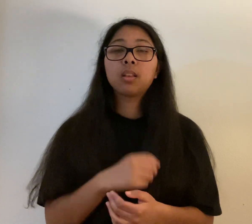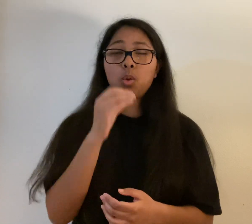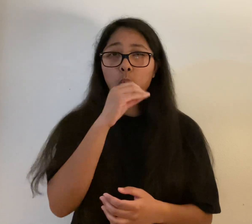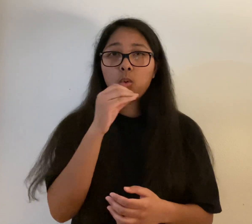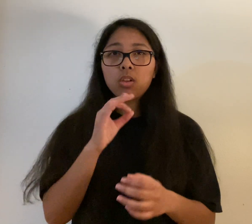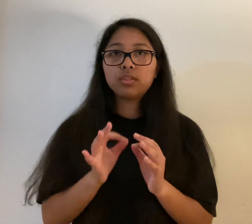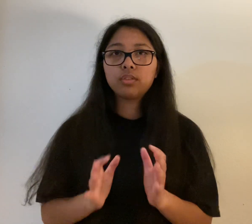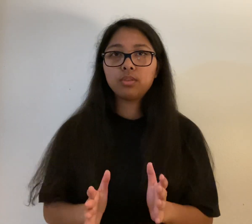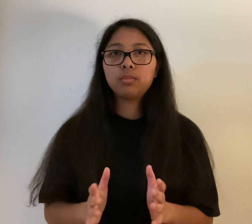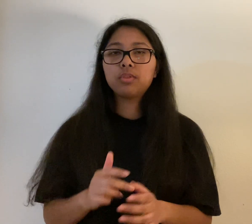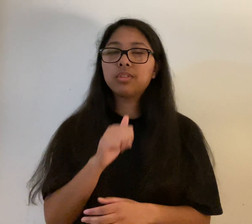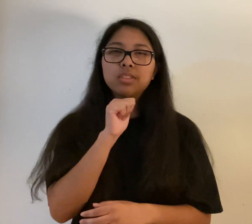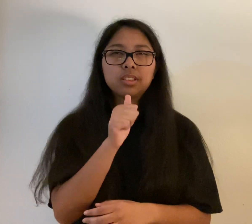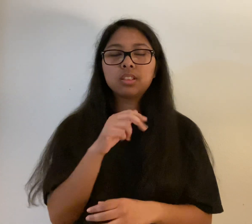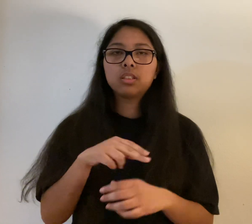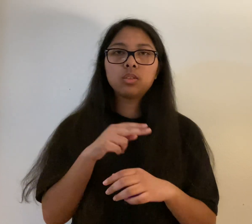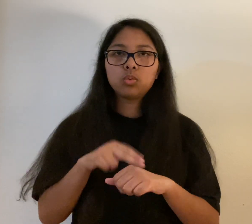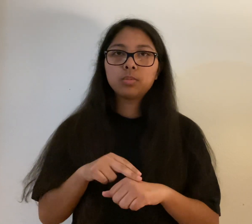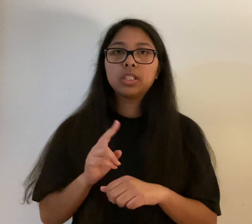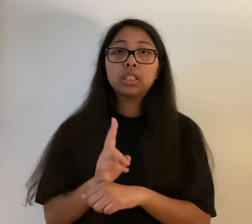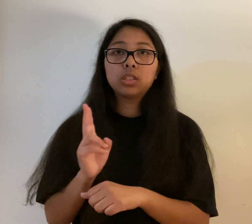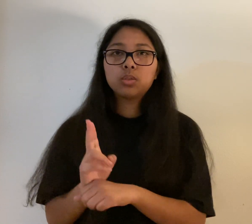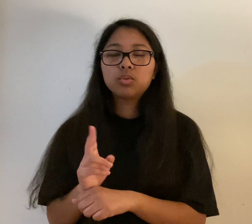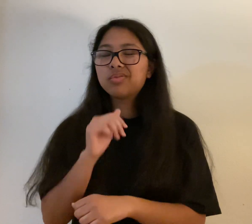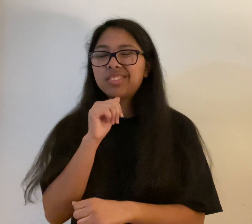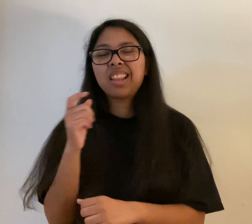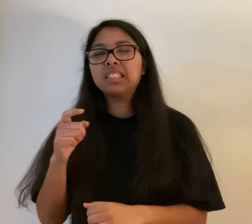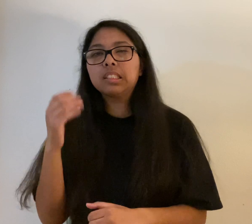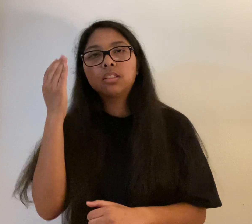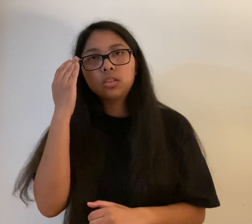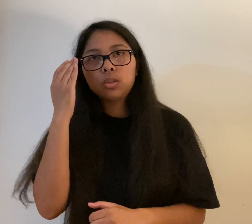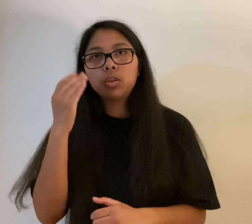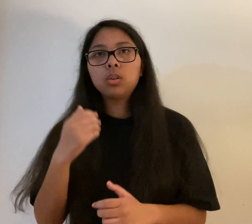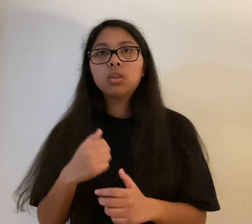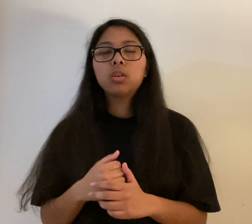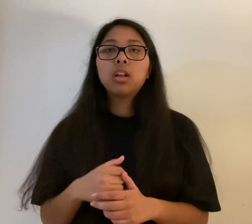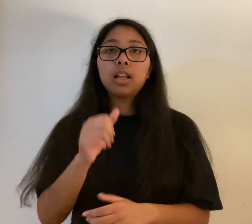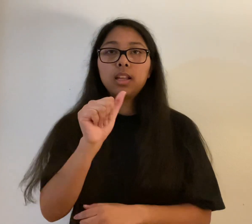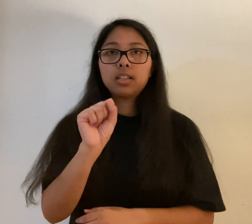or need to know American Sign Language or other sign systems.